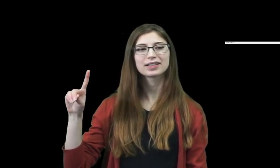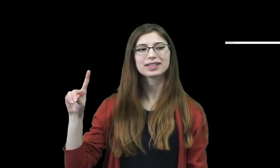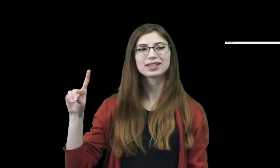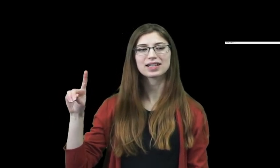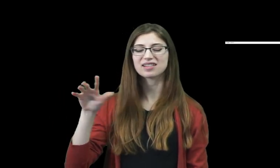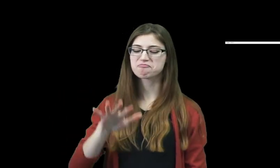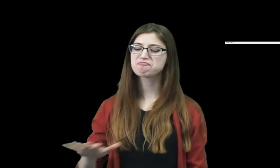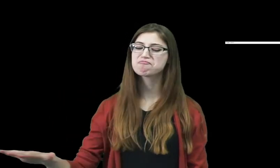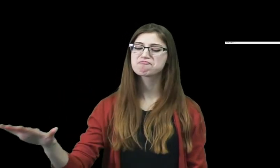Y-A-R-D.